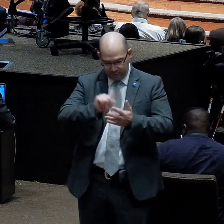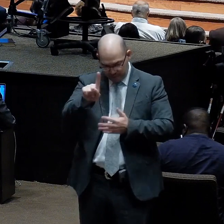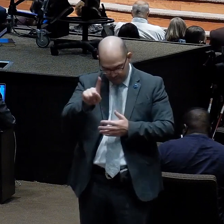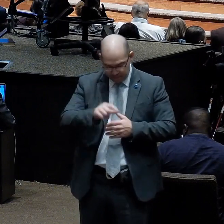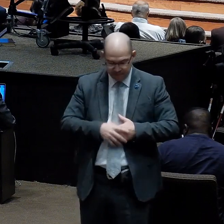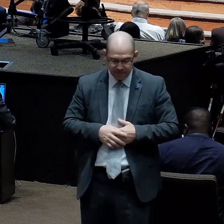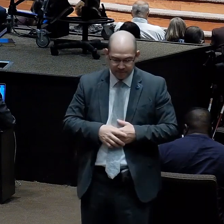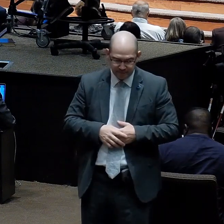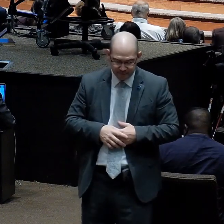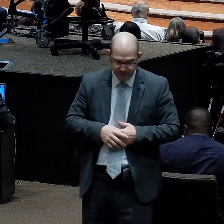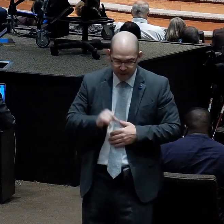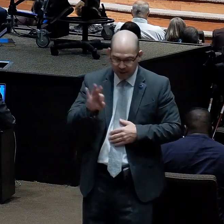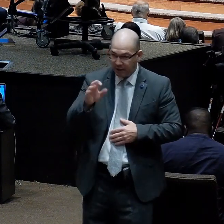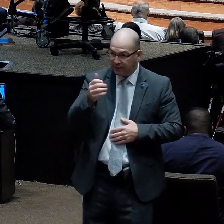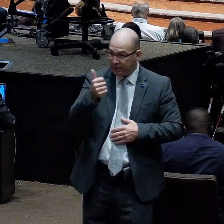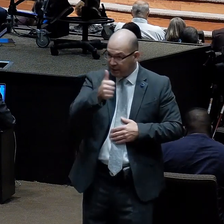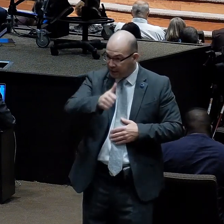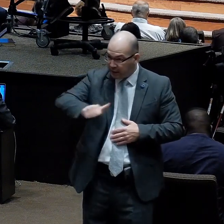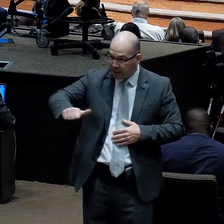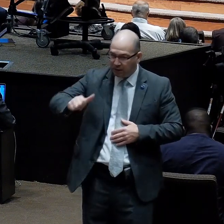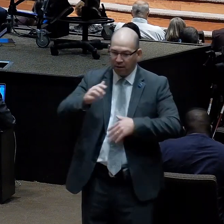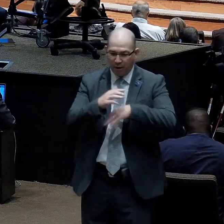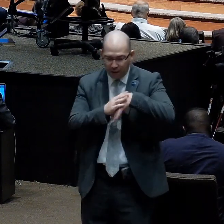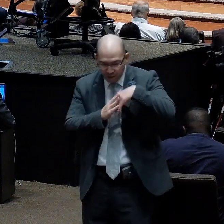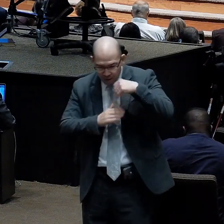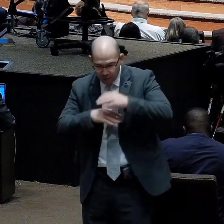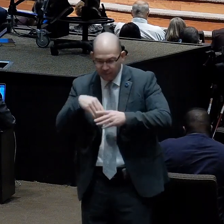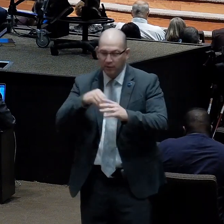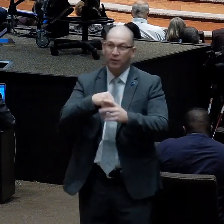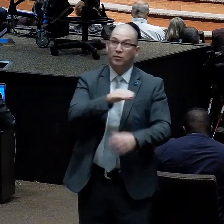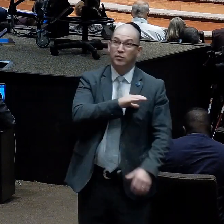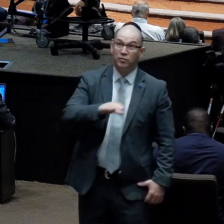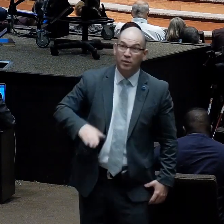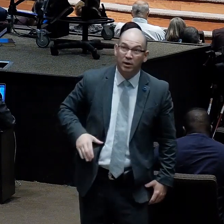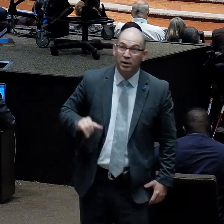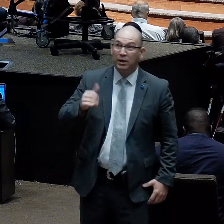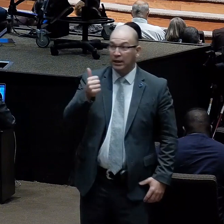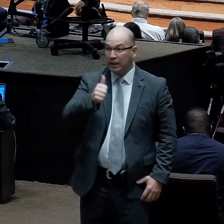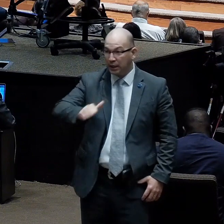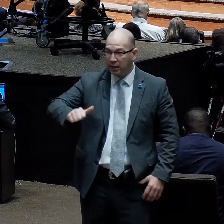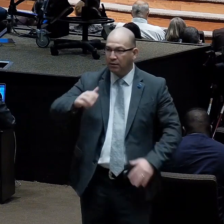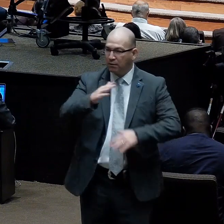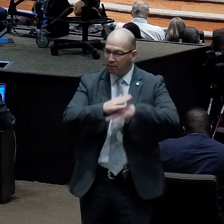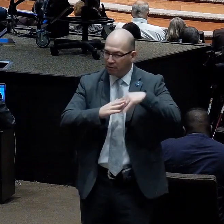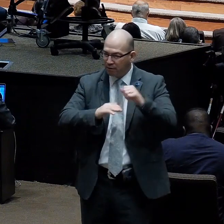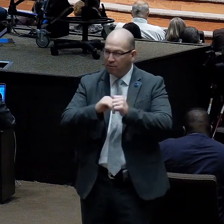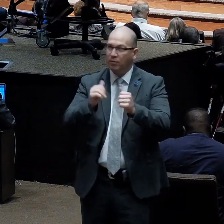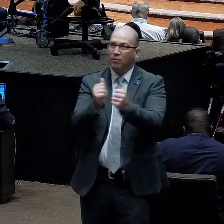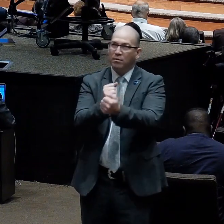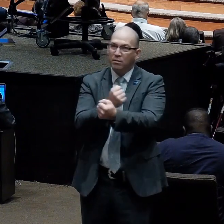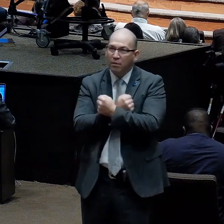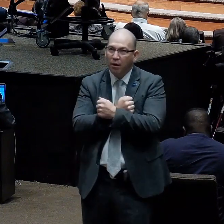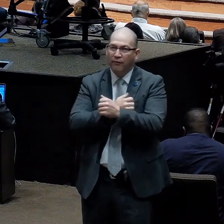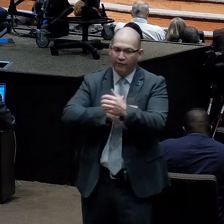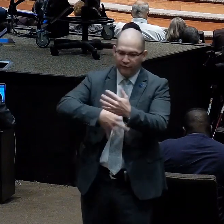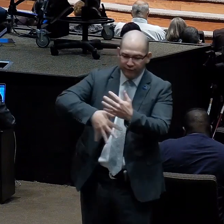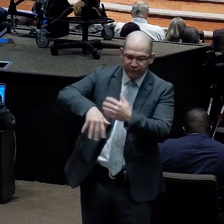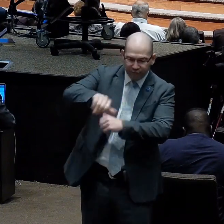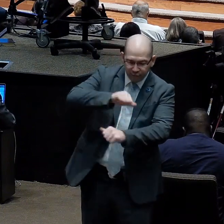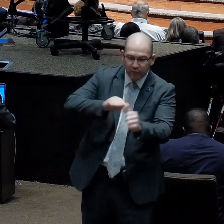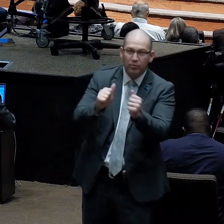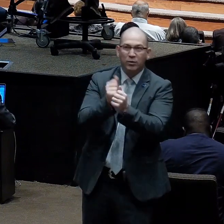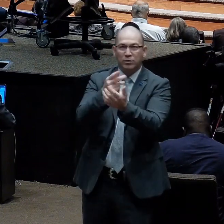If there be, therefore, any consolation in Christ, if any comfort of love, if any fellowship of the Spirit, if any bowels and mercies,